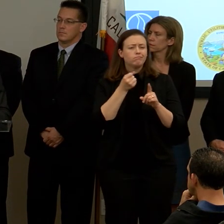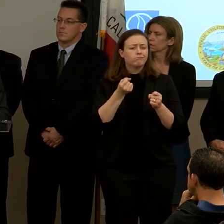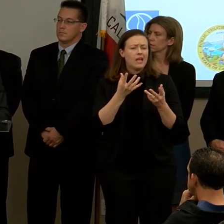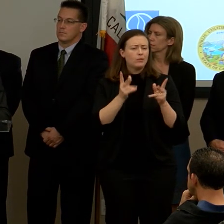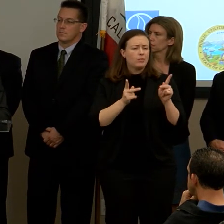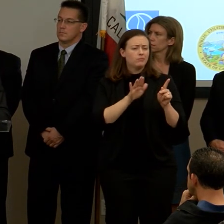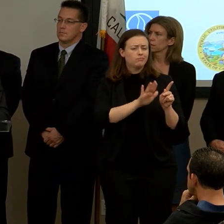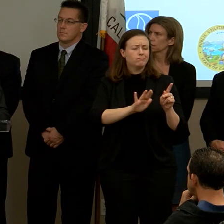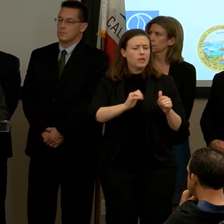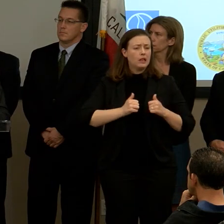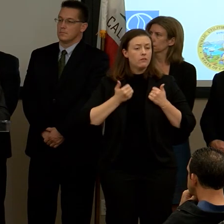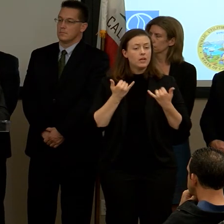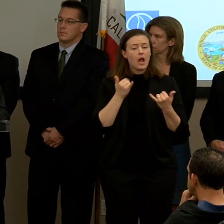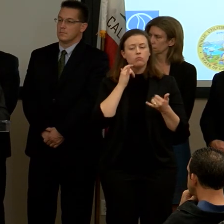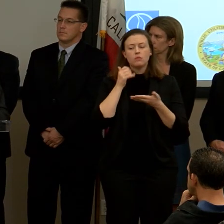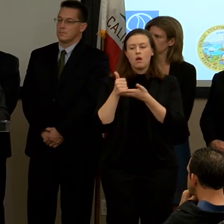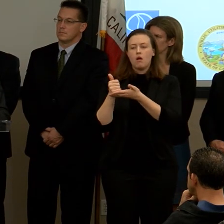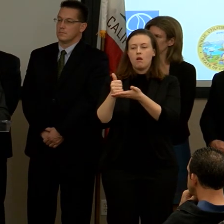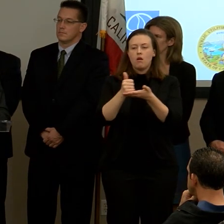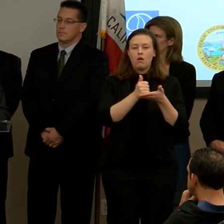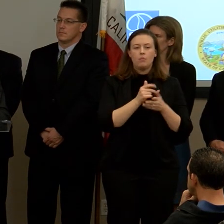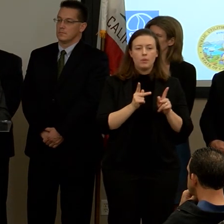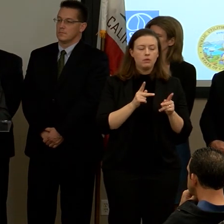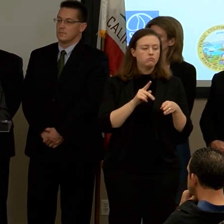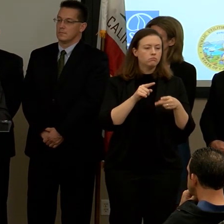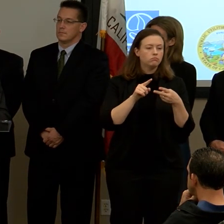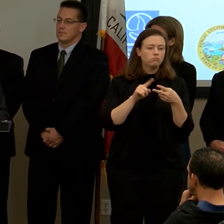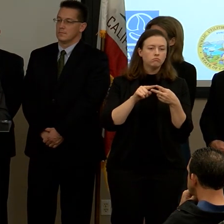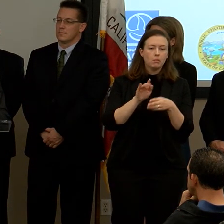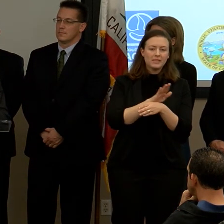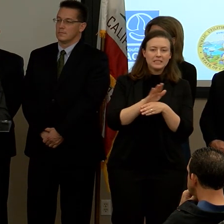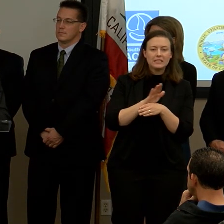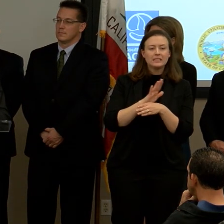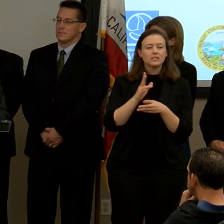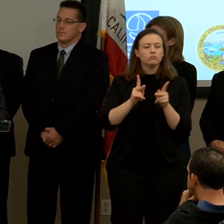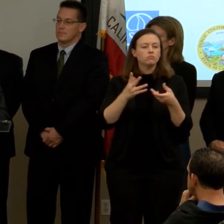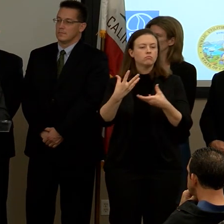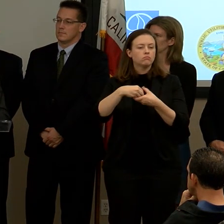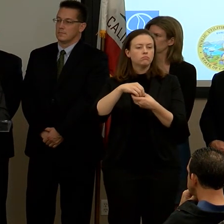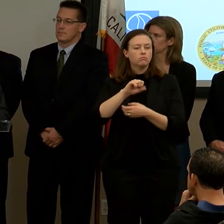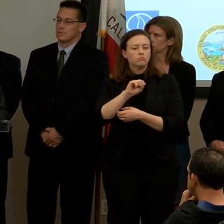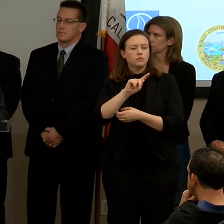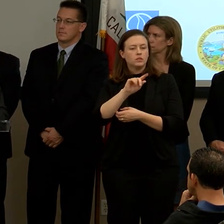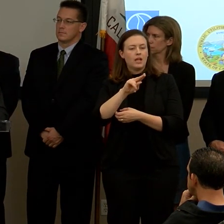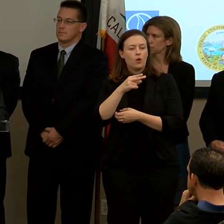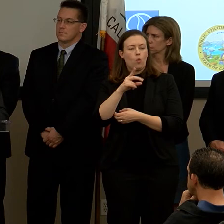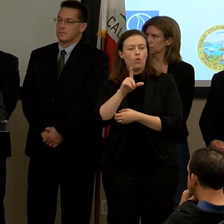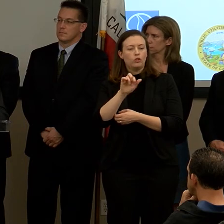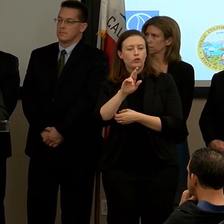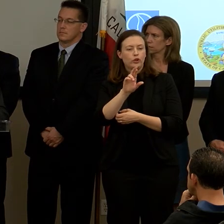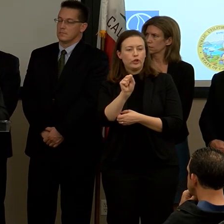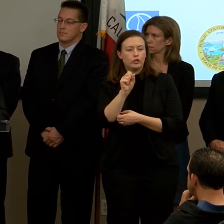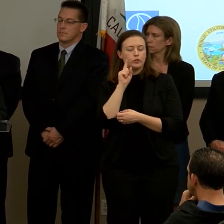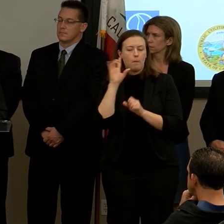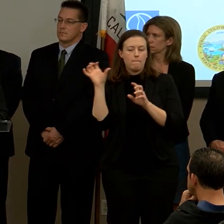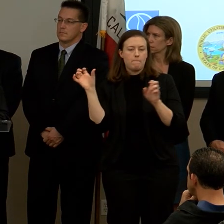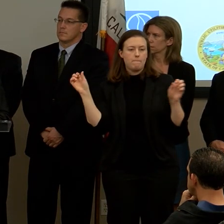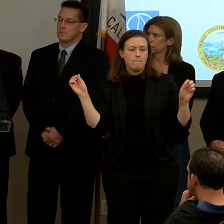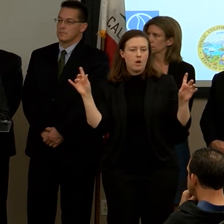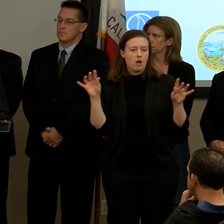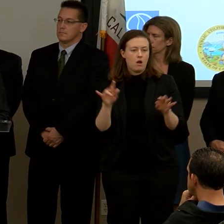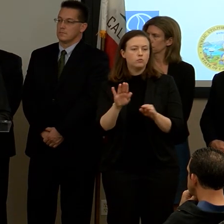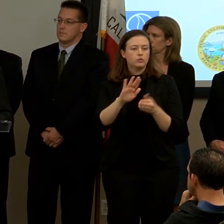Now it's time to help as many residents, businesses, and stakeholders confidently reenter their community and resume their